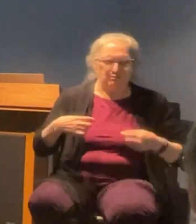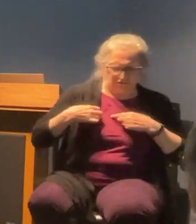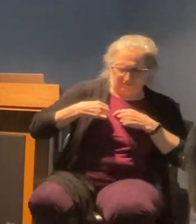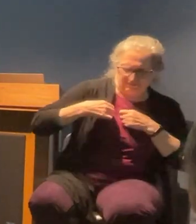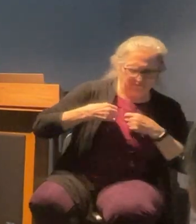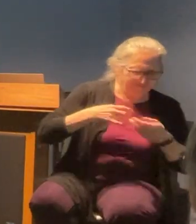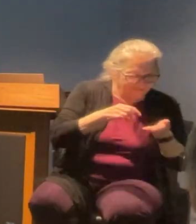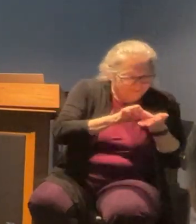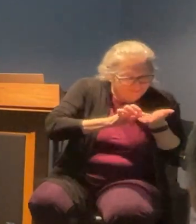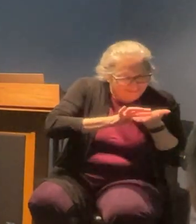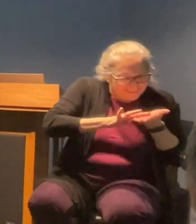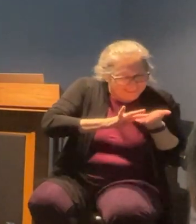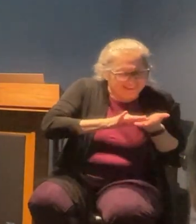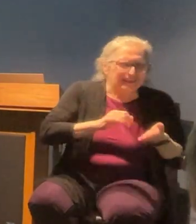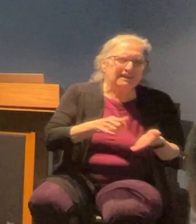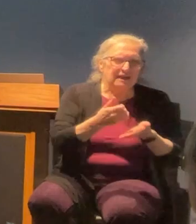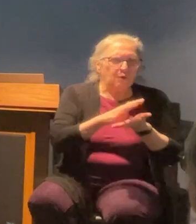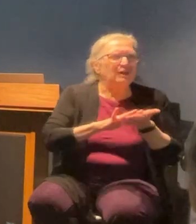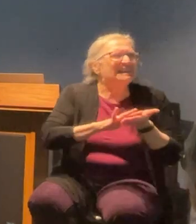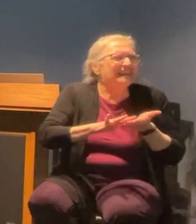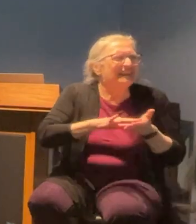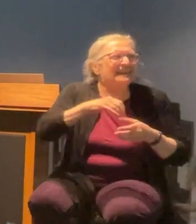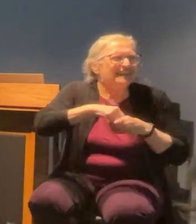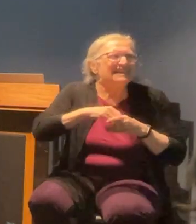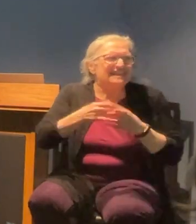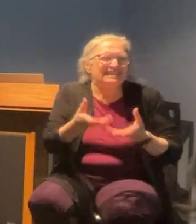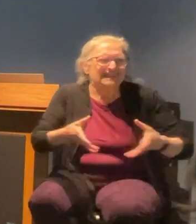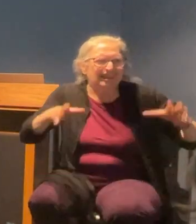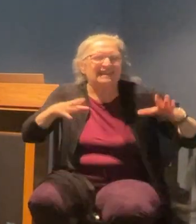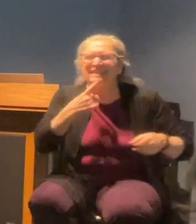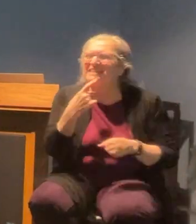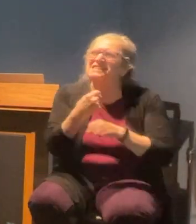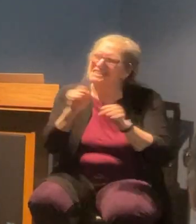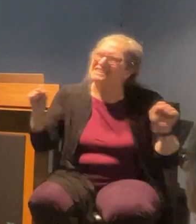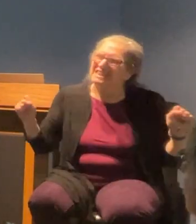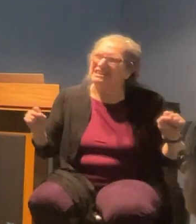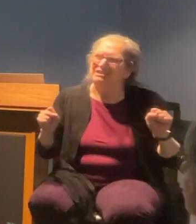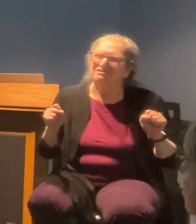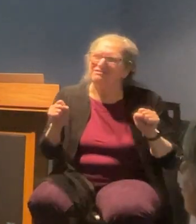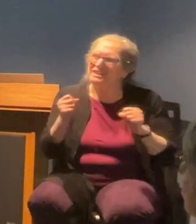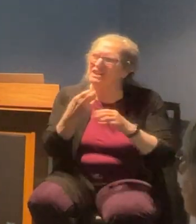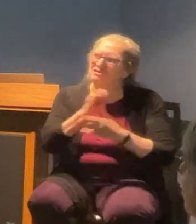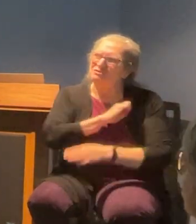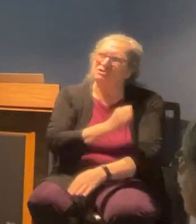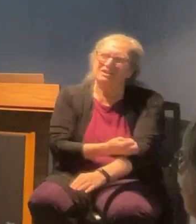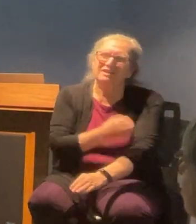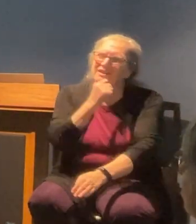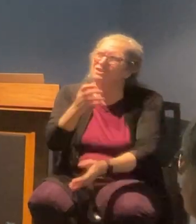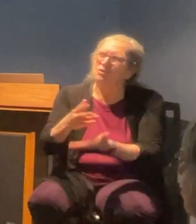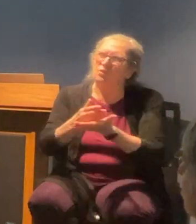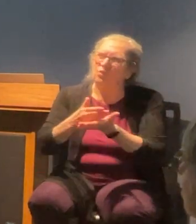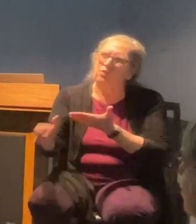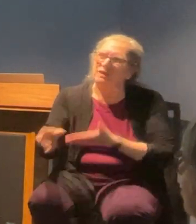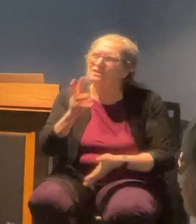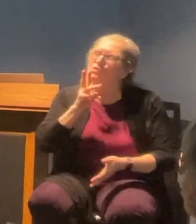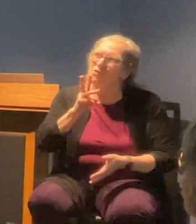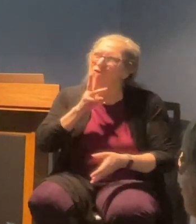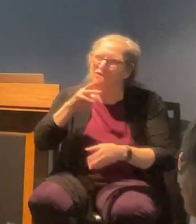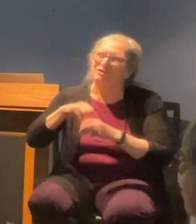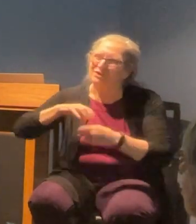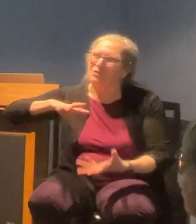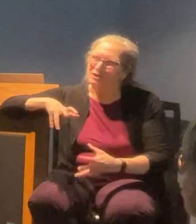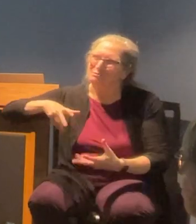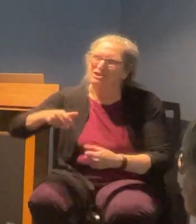save energy in the washing machine. So I'll do stuff like that. So your kind of fiber